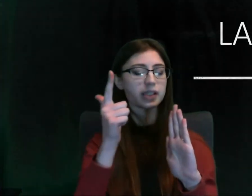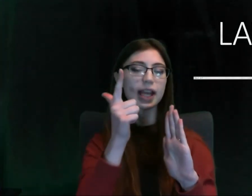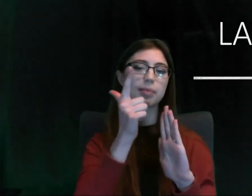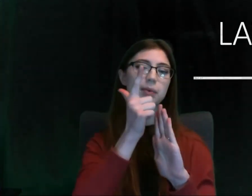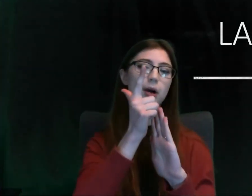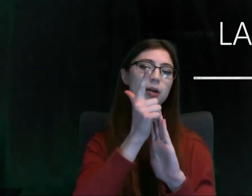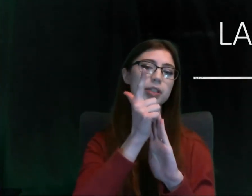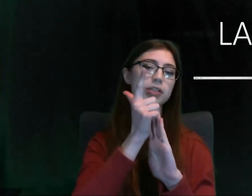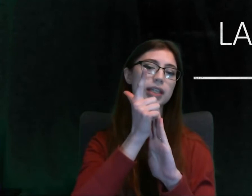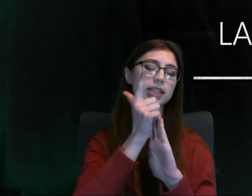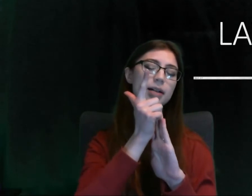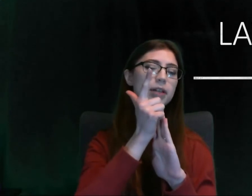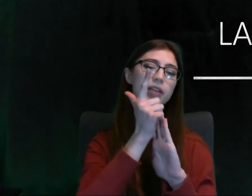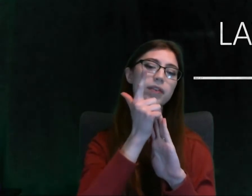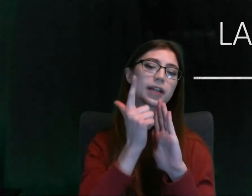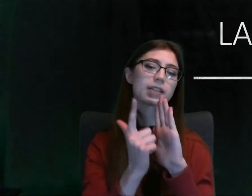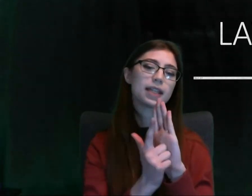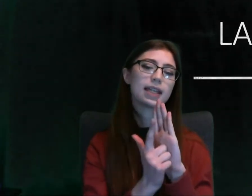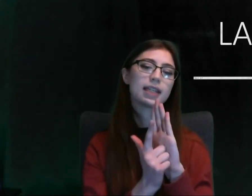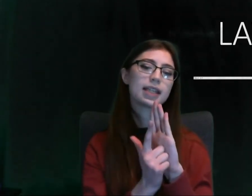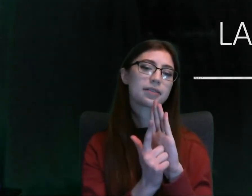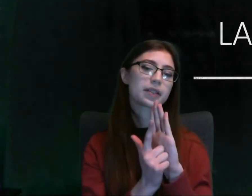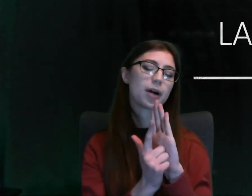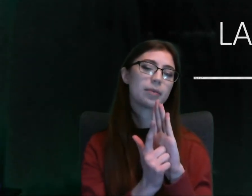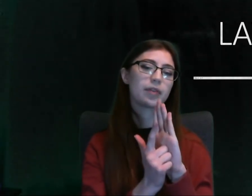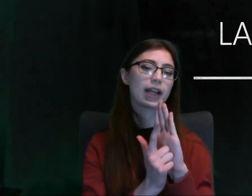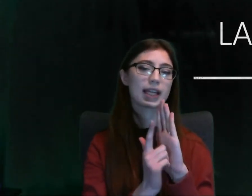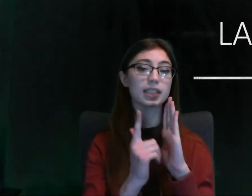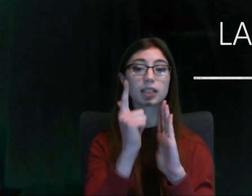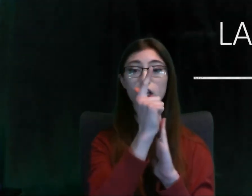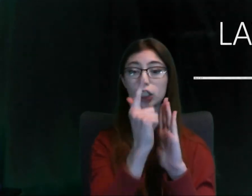tap your palm to the top of your fingers and then down to the bottom of your hand. Law,